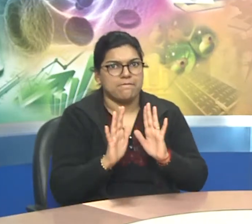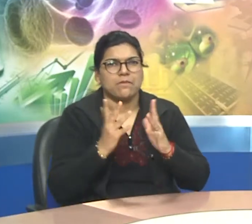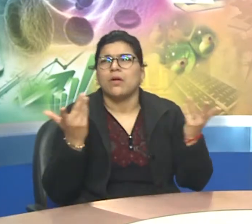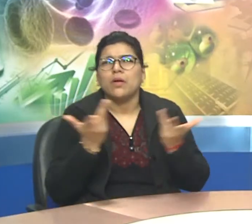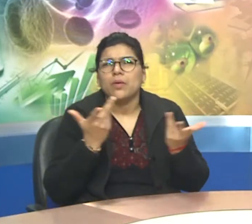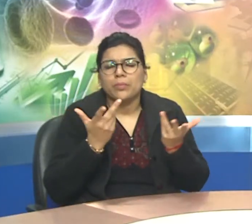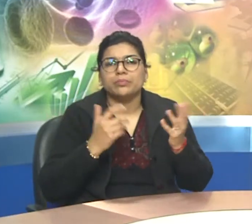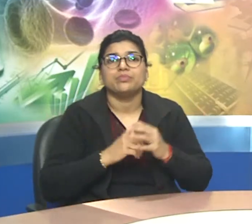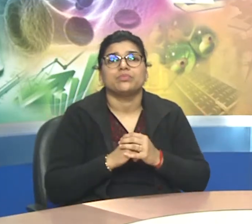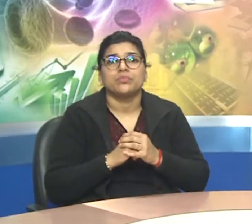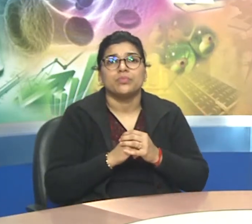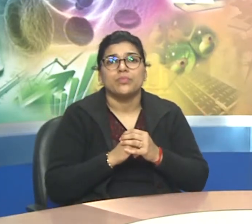And then